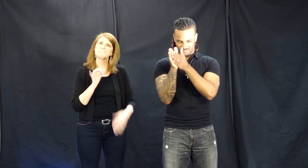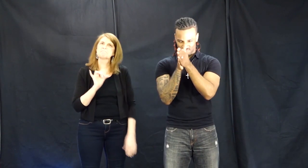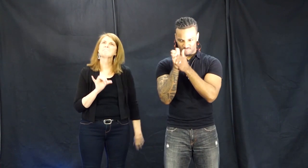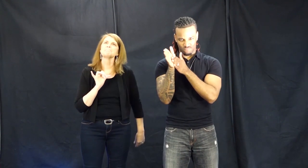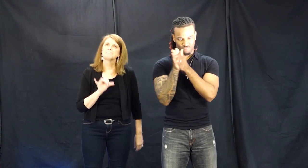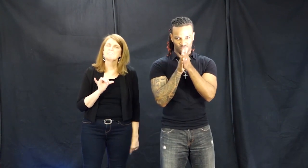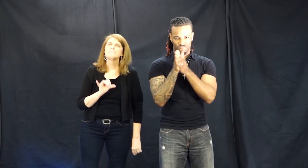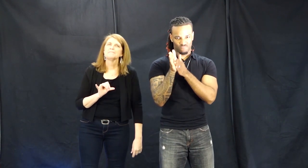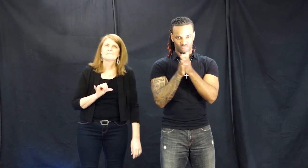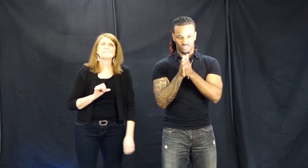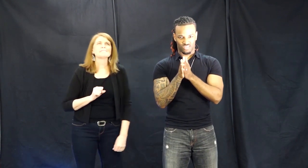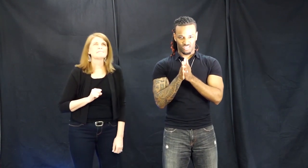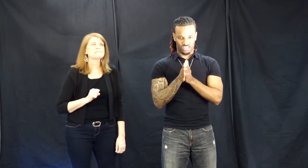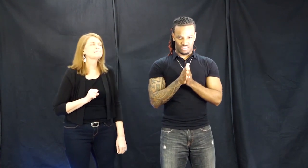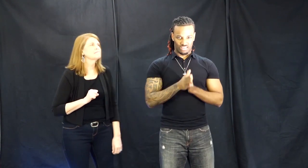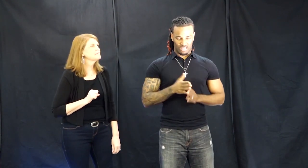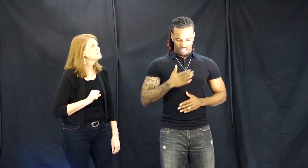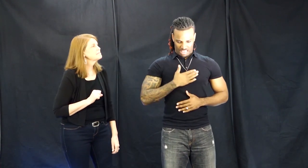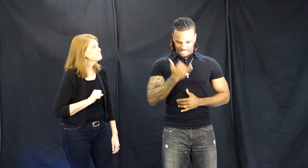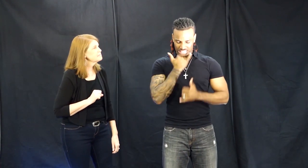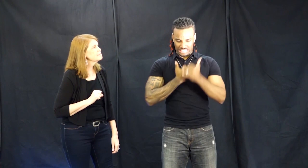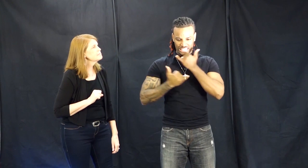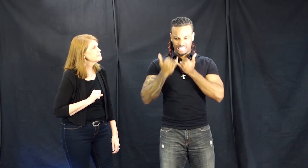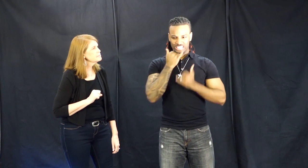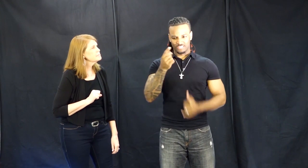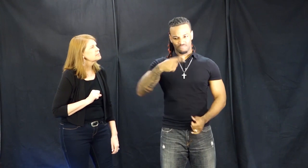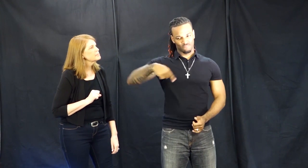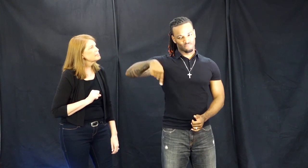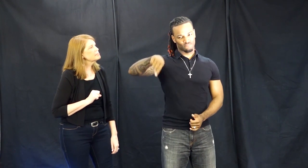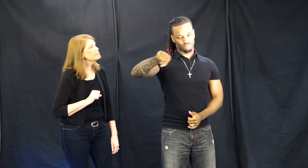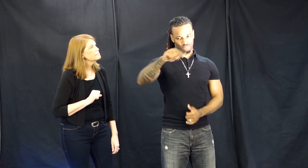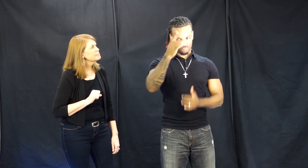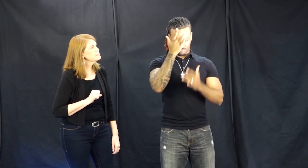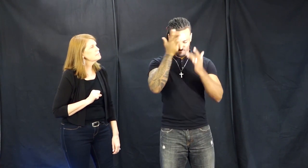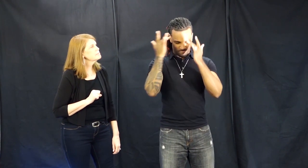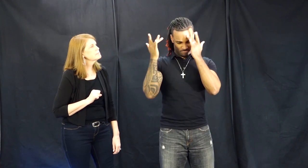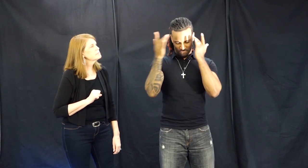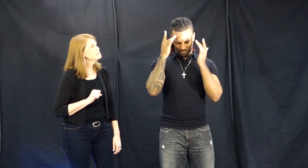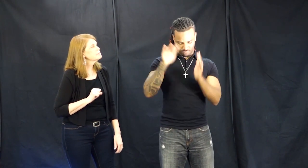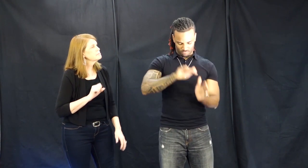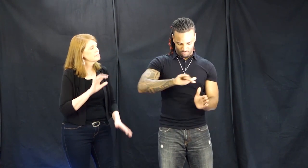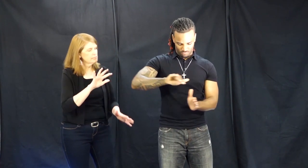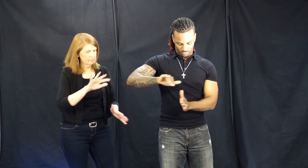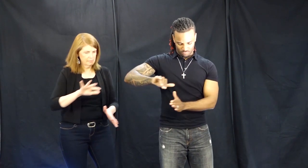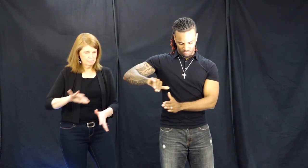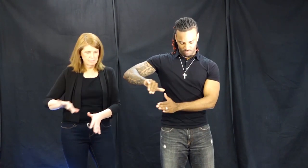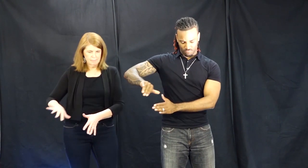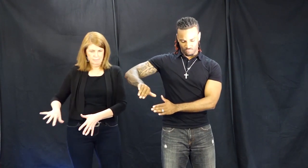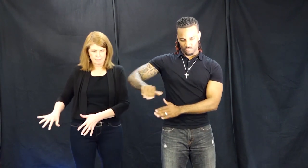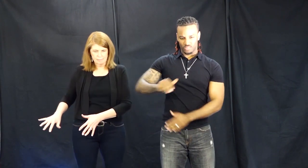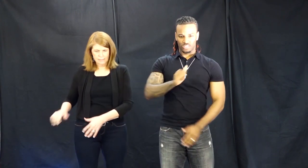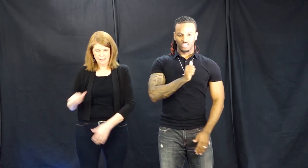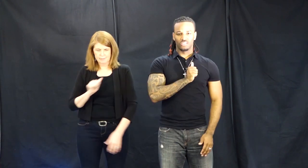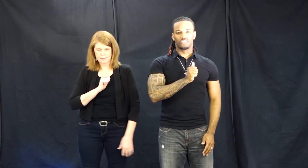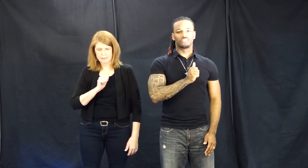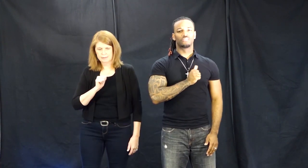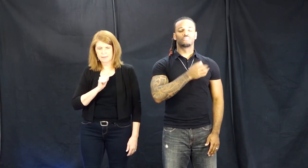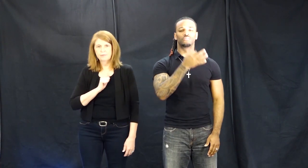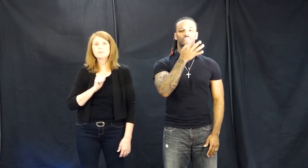an upright zeal, the faults of incompetent abilities will be consigned to oblivion, as I myself must